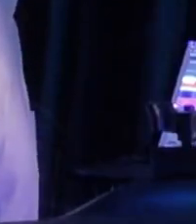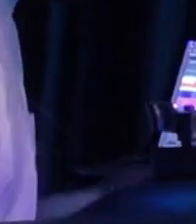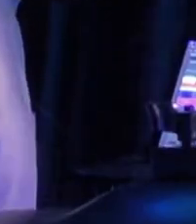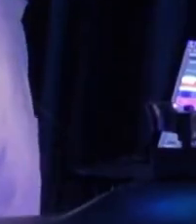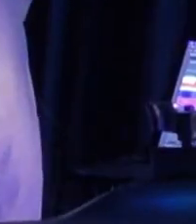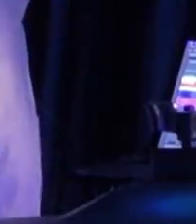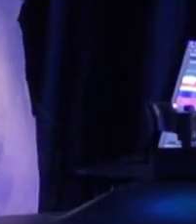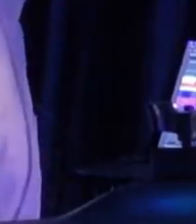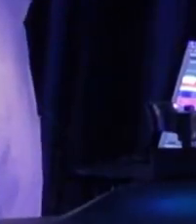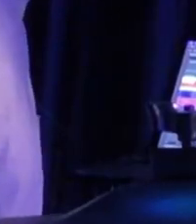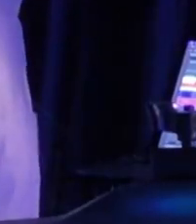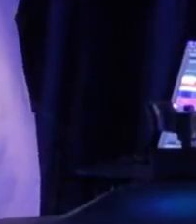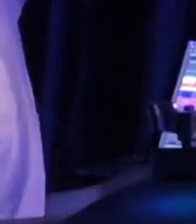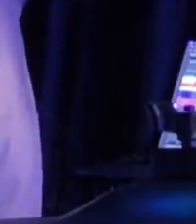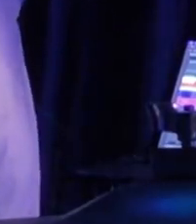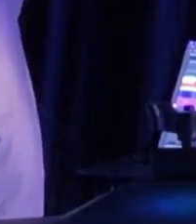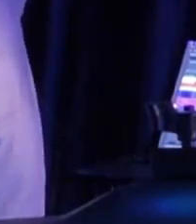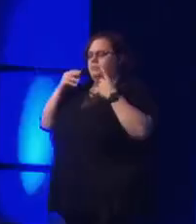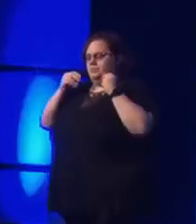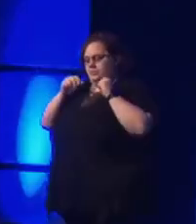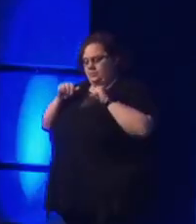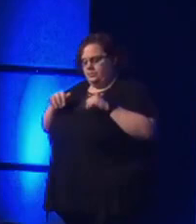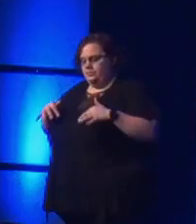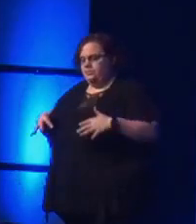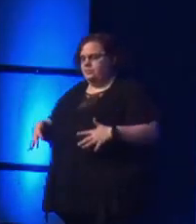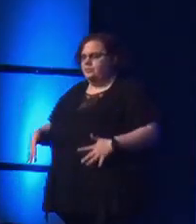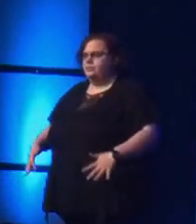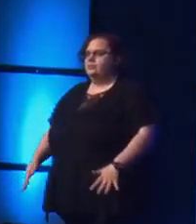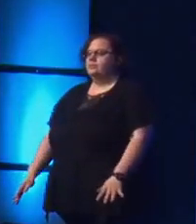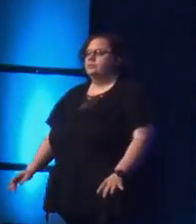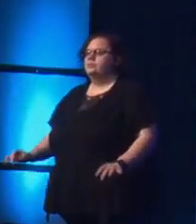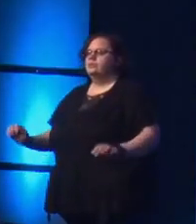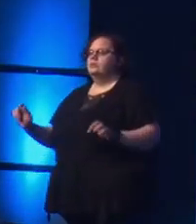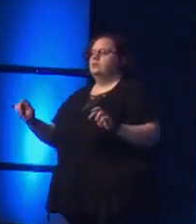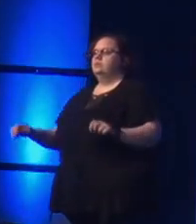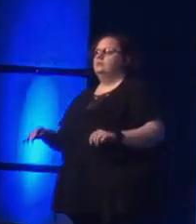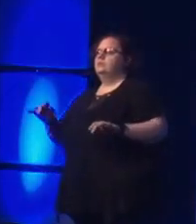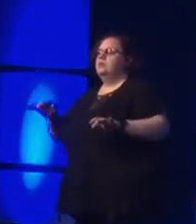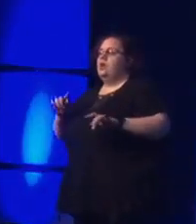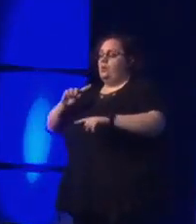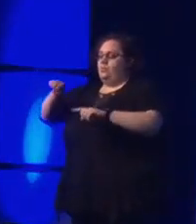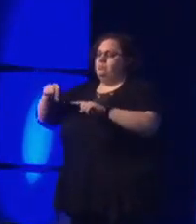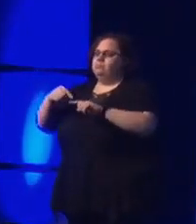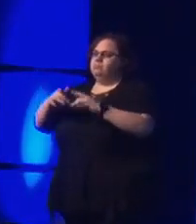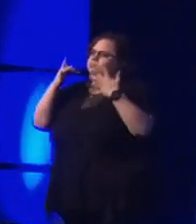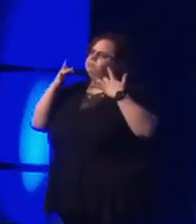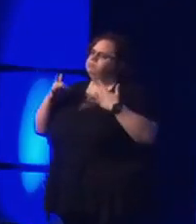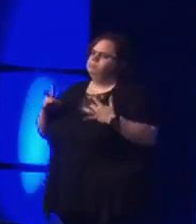Surely goodness and mercy will follow me.